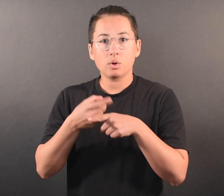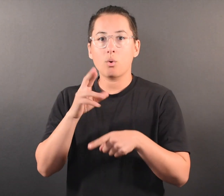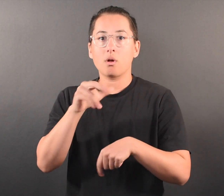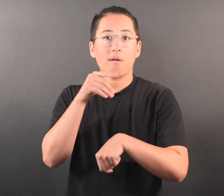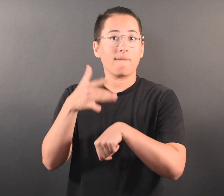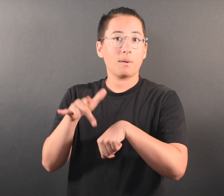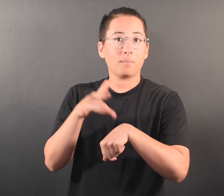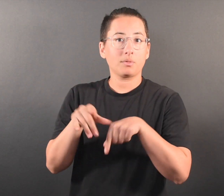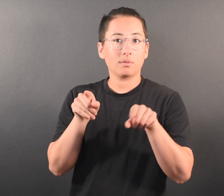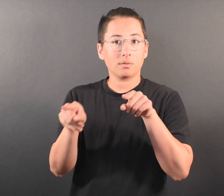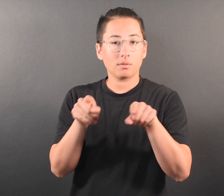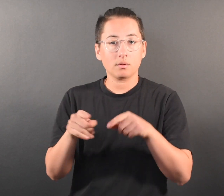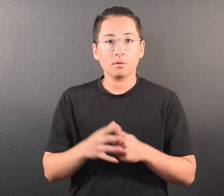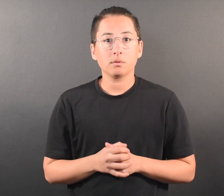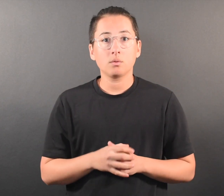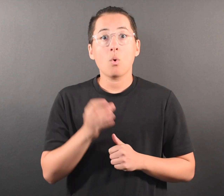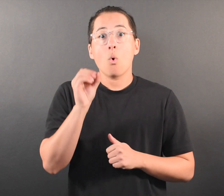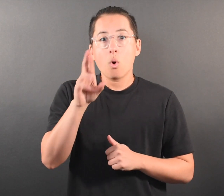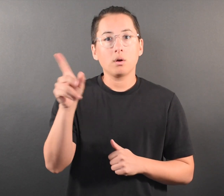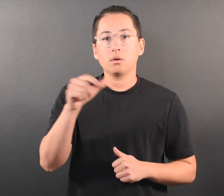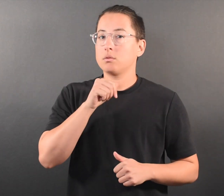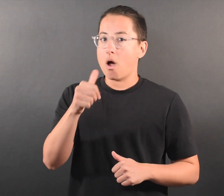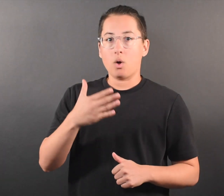vaccine contradicted or not available,